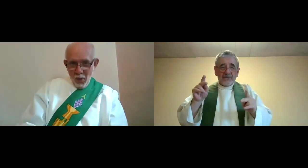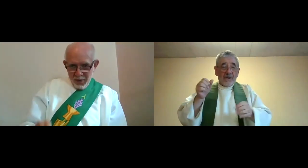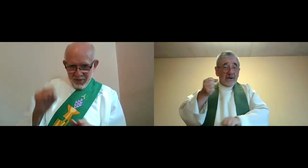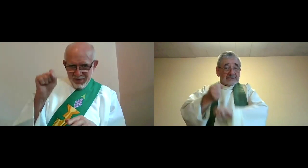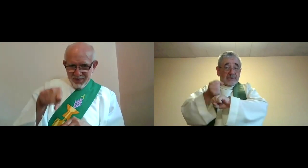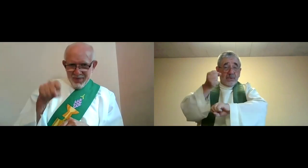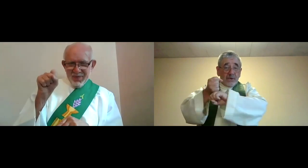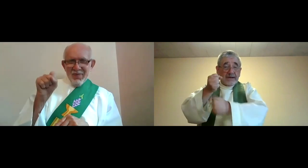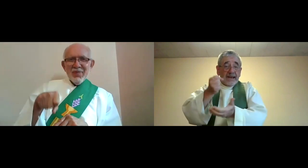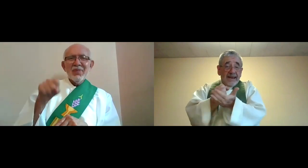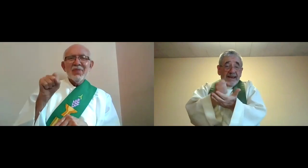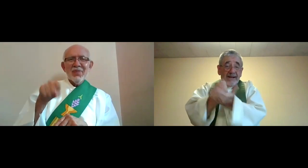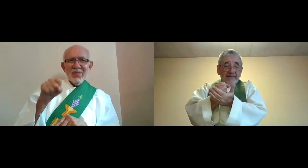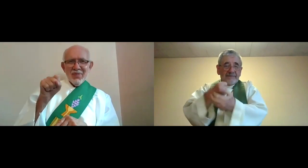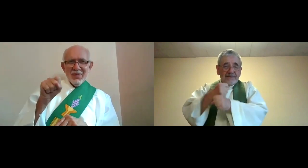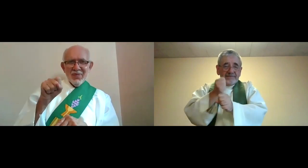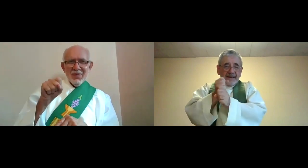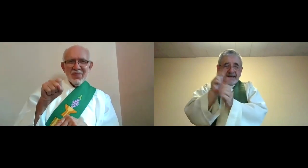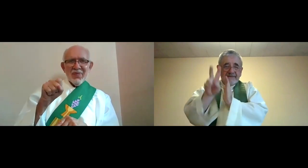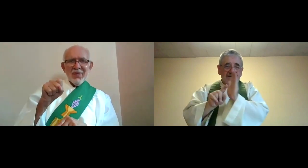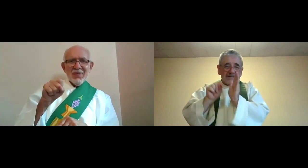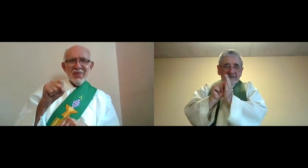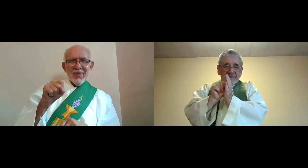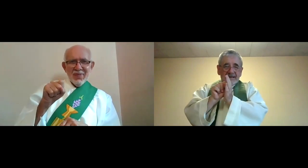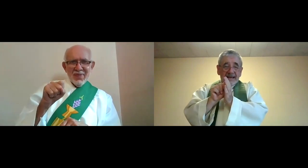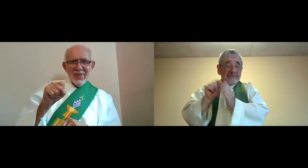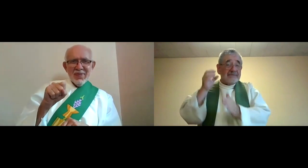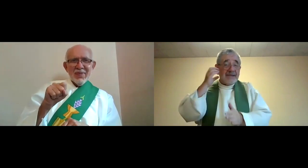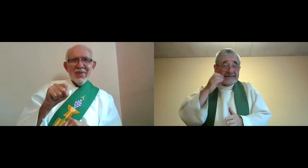Also, to those who support and help make this video mass,